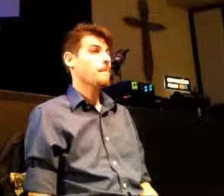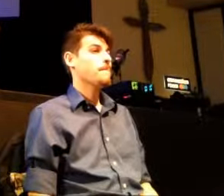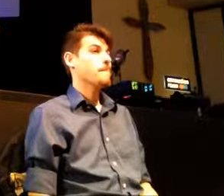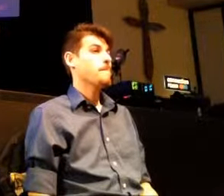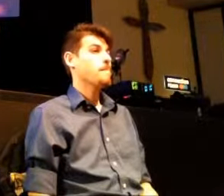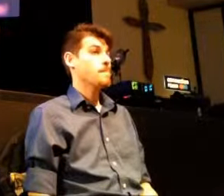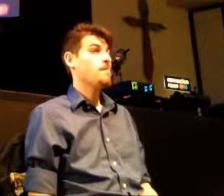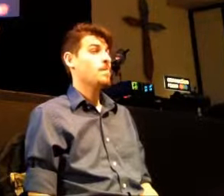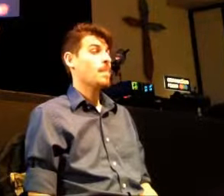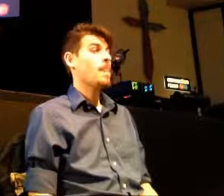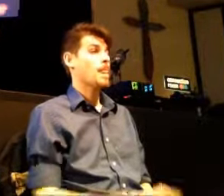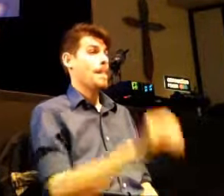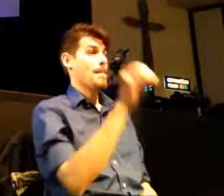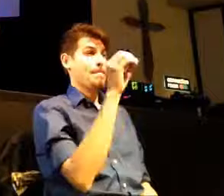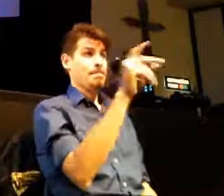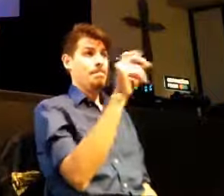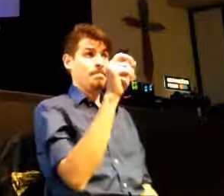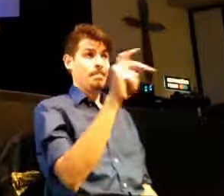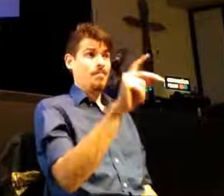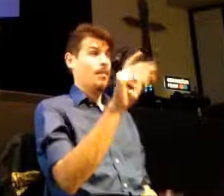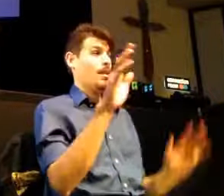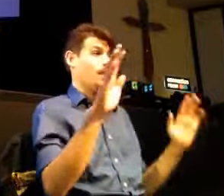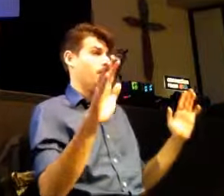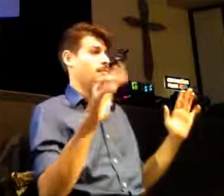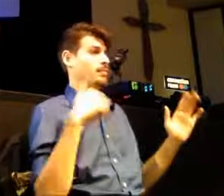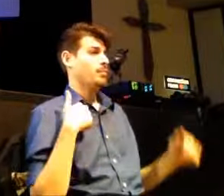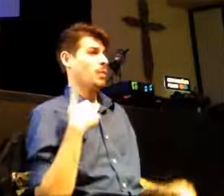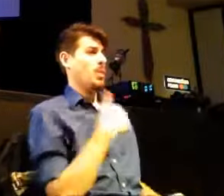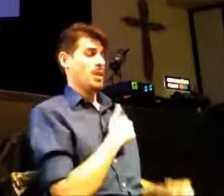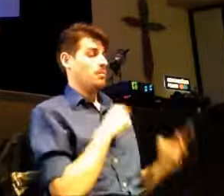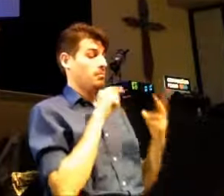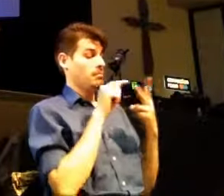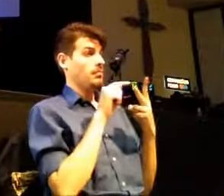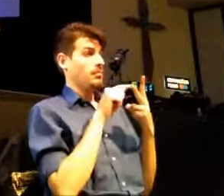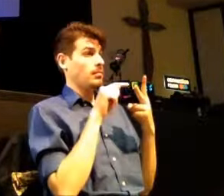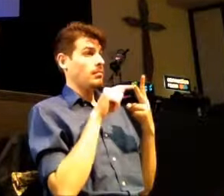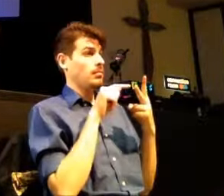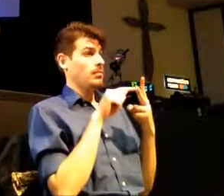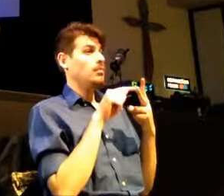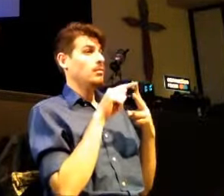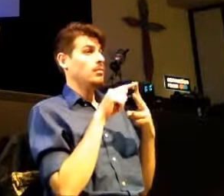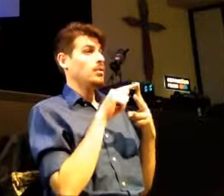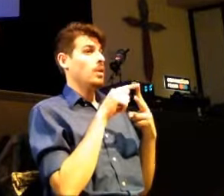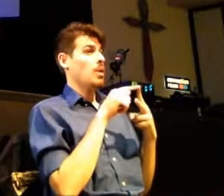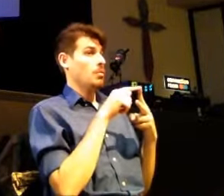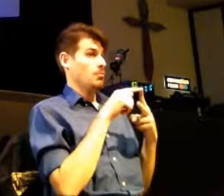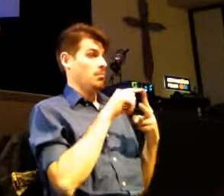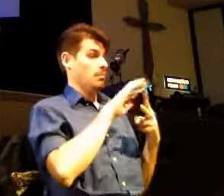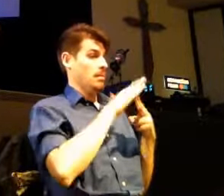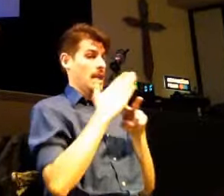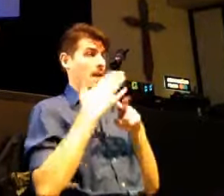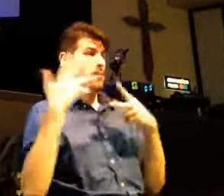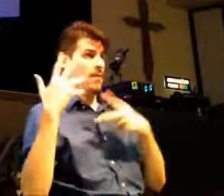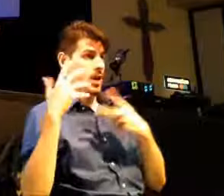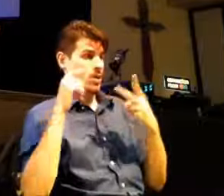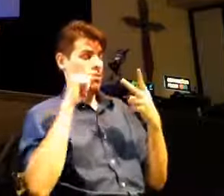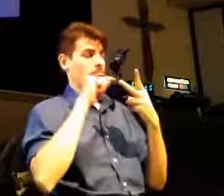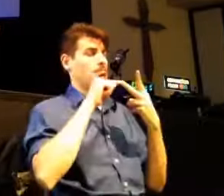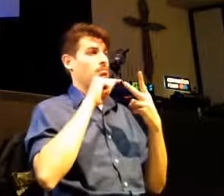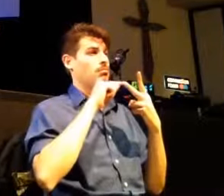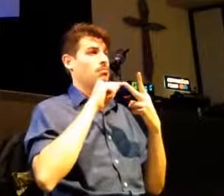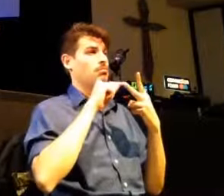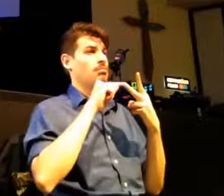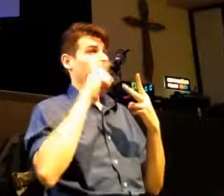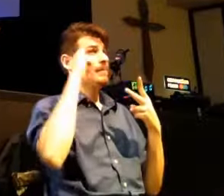And here's the thing we have to do when we face those fears and anxieties in our life, and it's this: